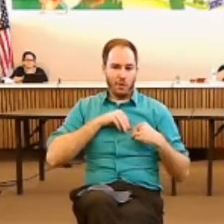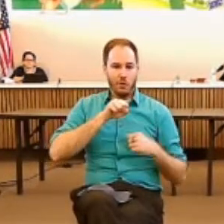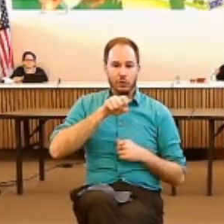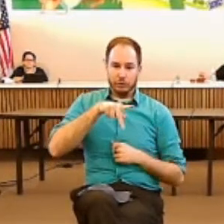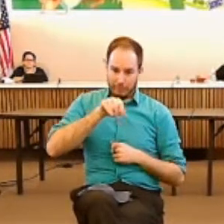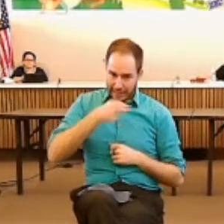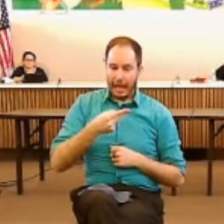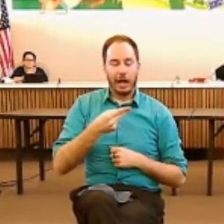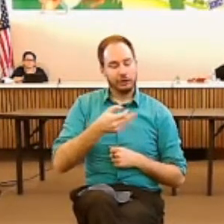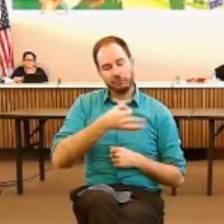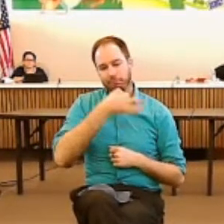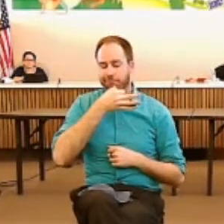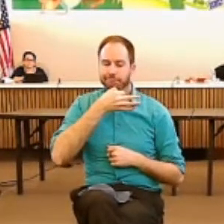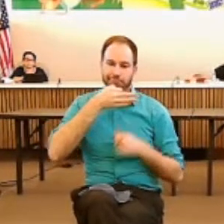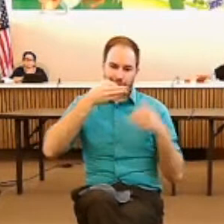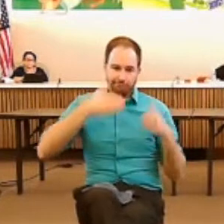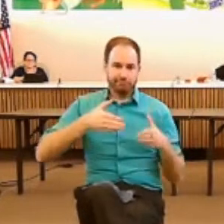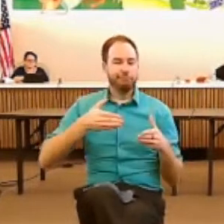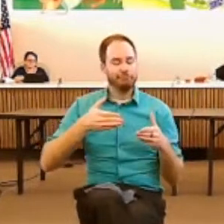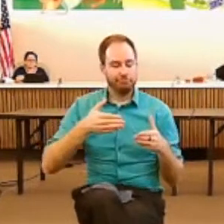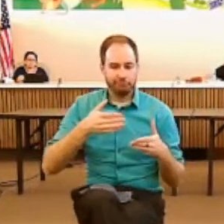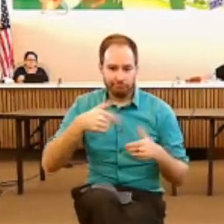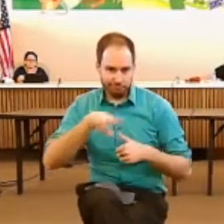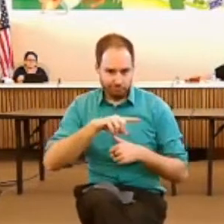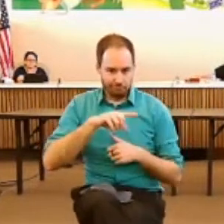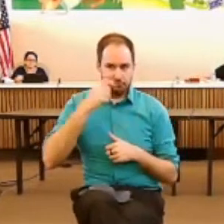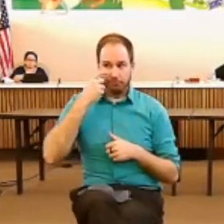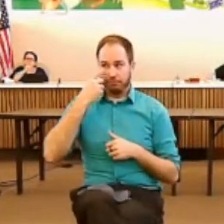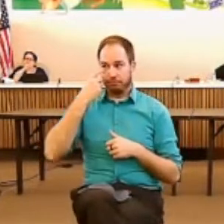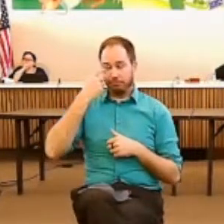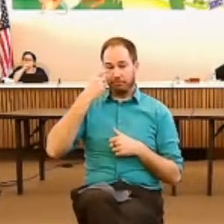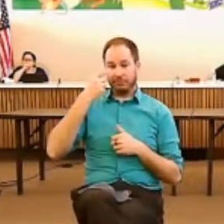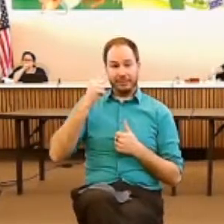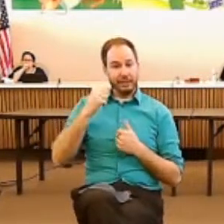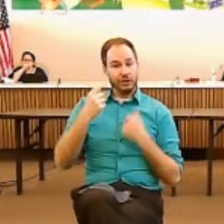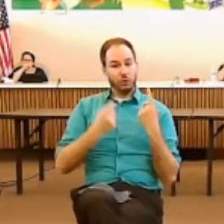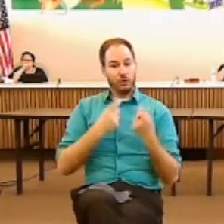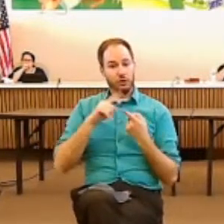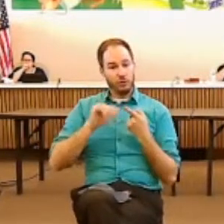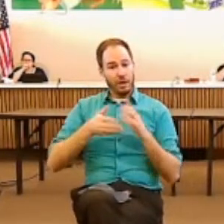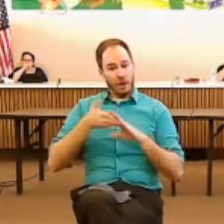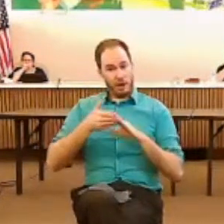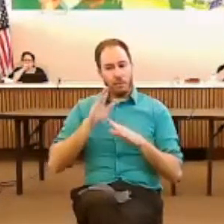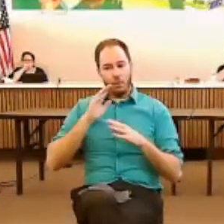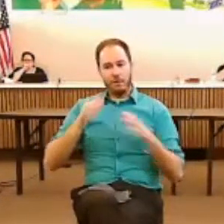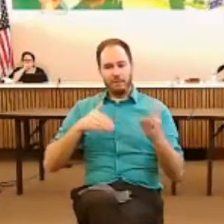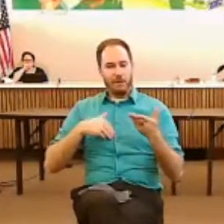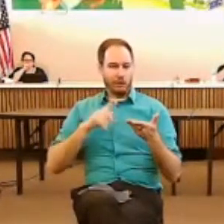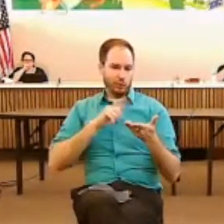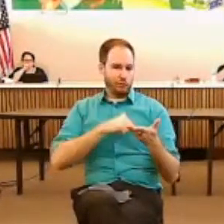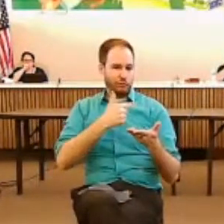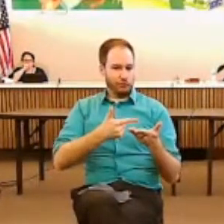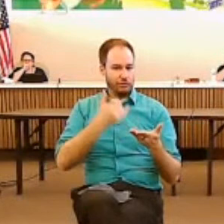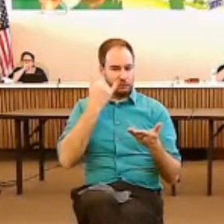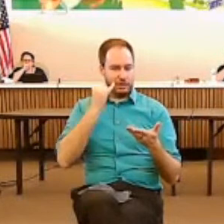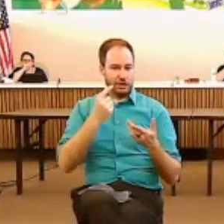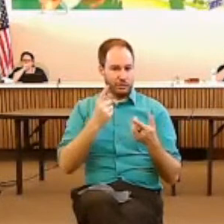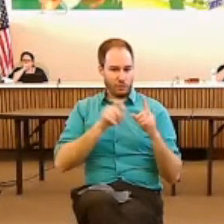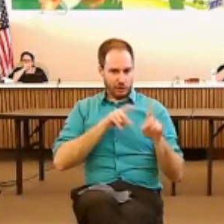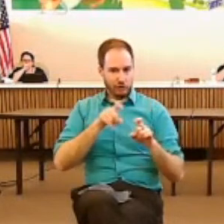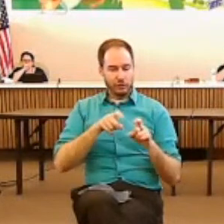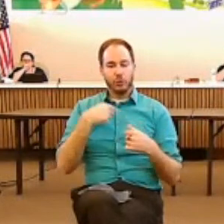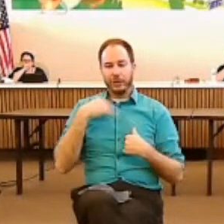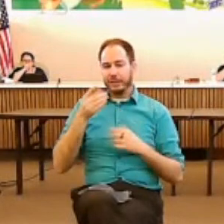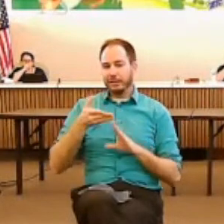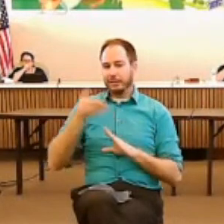this business better than anybody I've ever met. And odds are, any questions about the operation, I'm going to invite him to answer those. We have